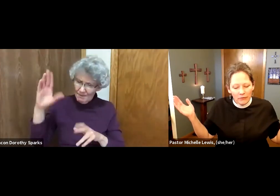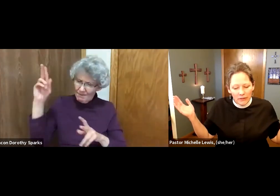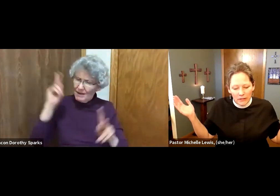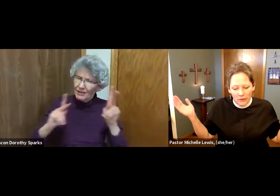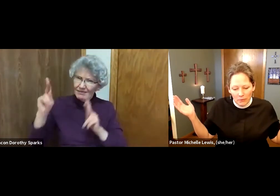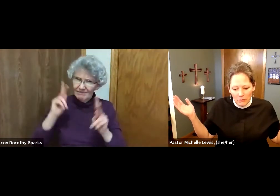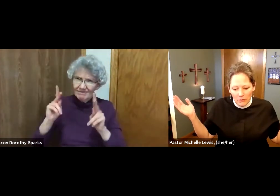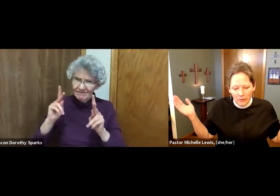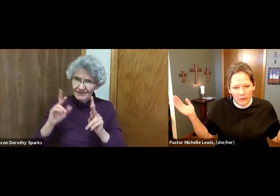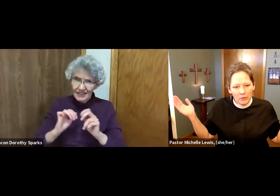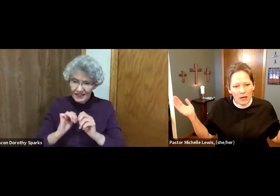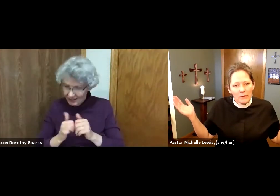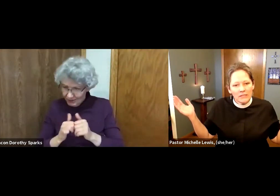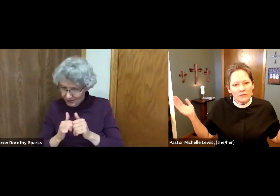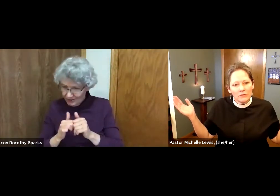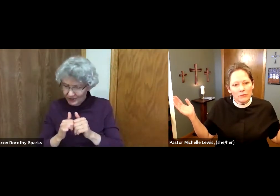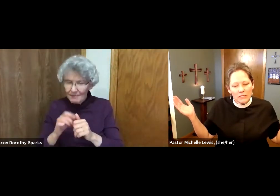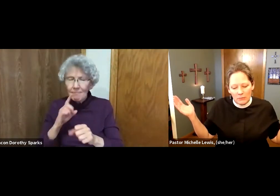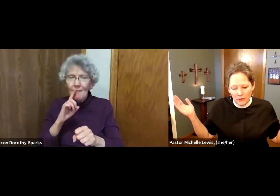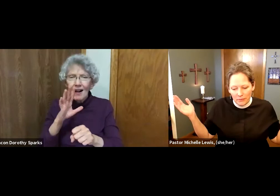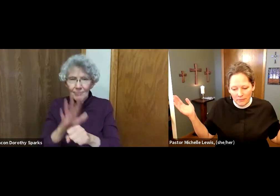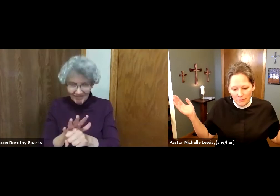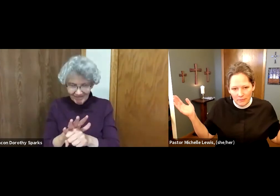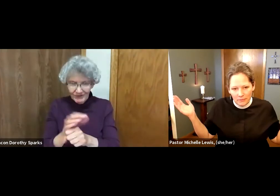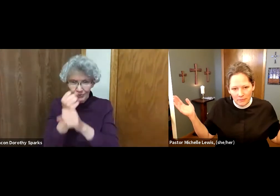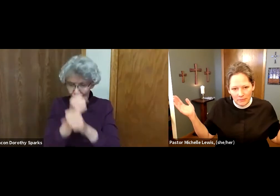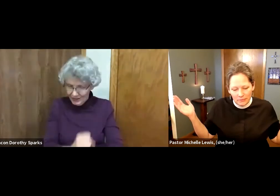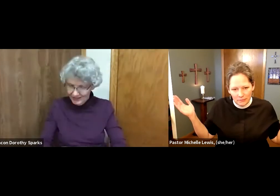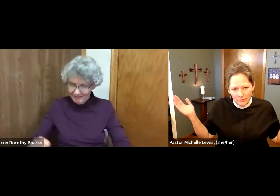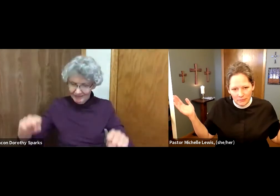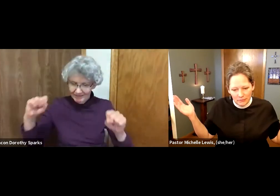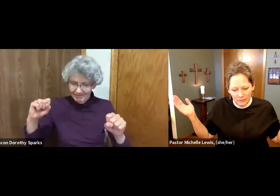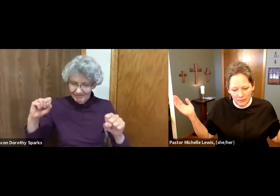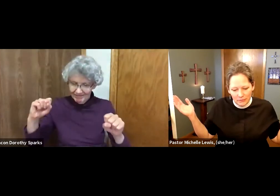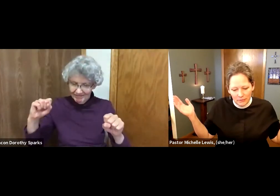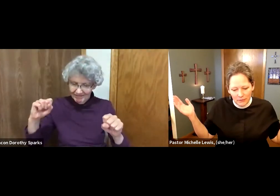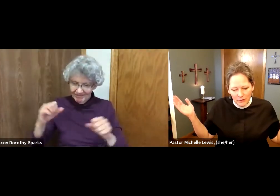You comforted your people with the promise of the Redeemer.